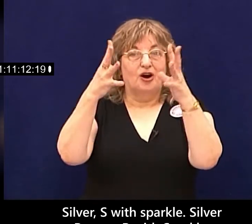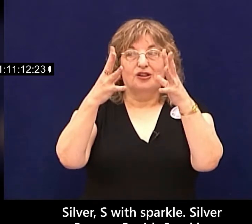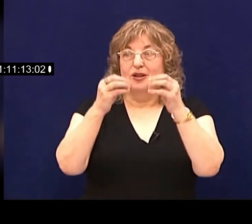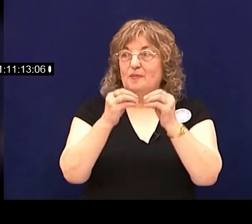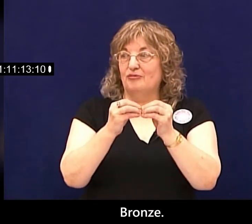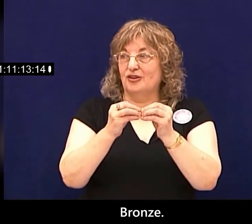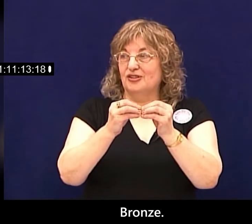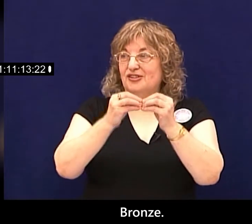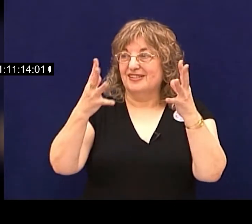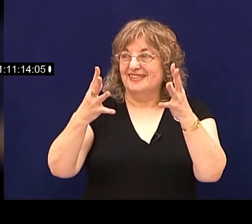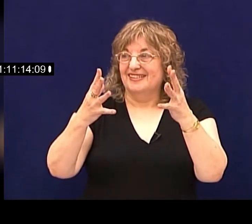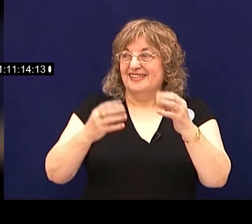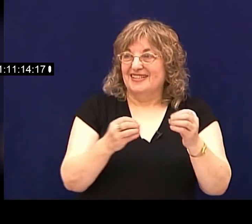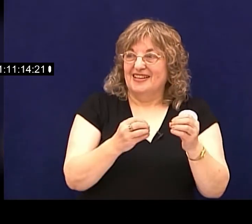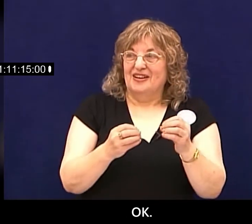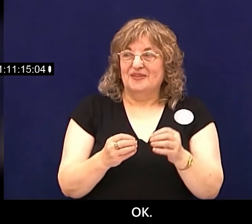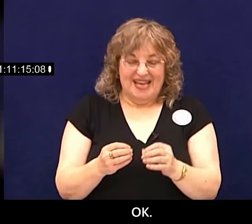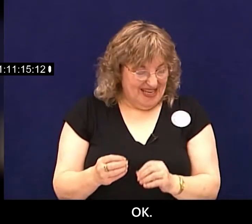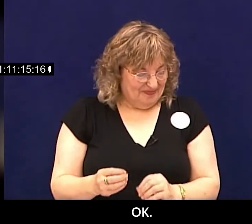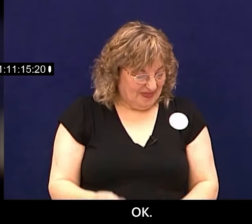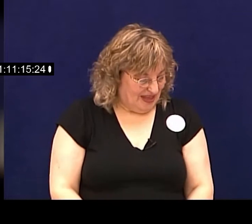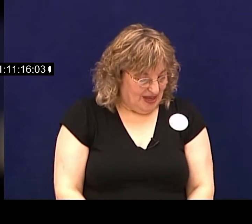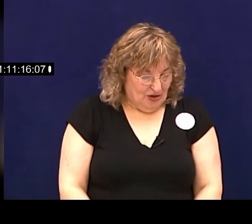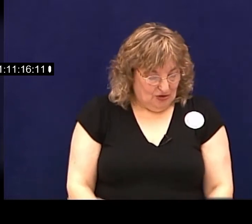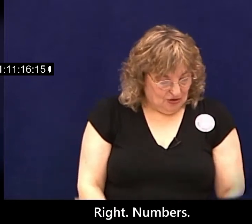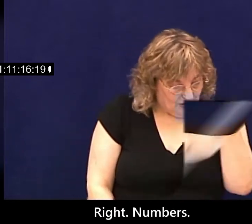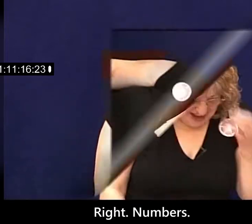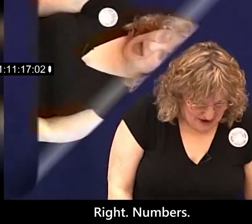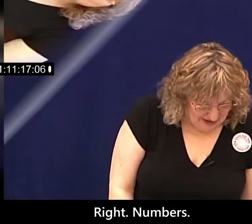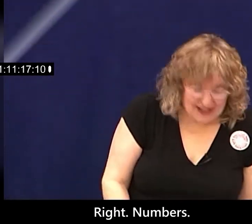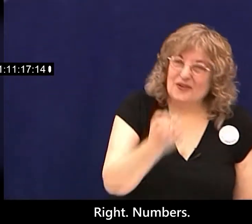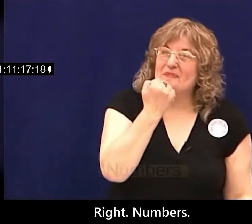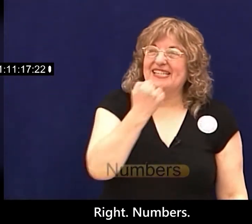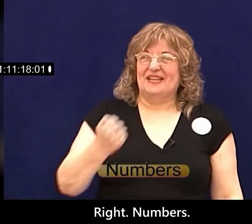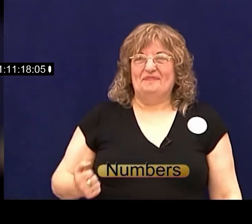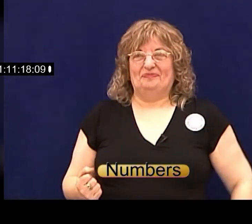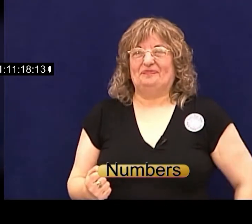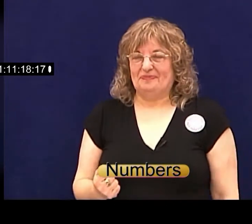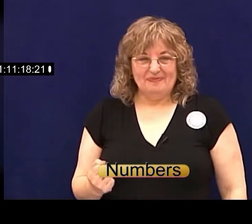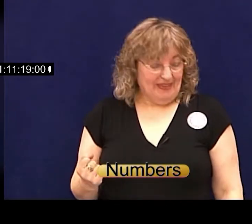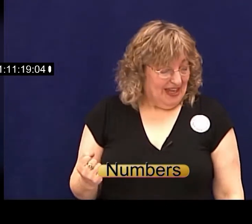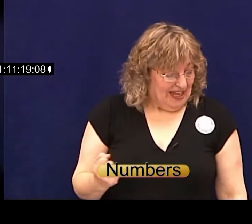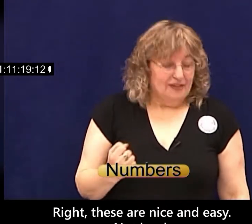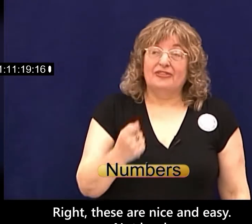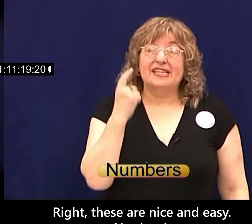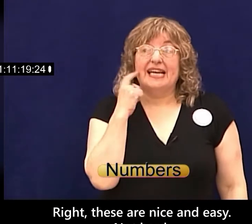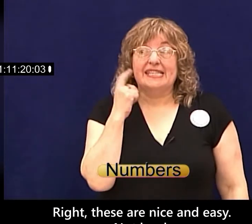sparkle. Bronze. Okay? Now, right, numbers. Right, these are nice and